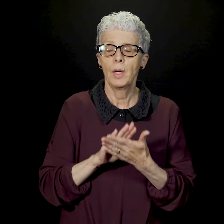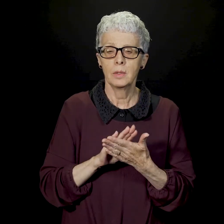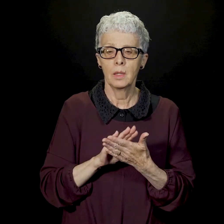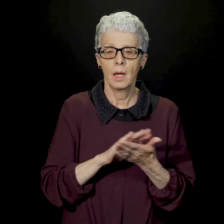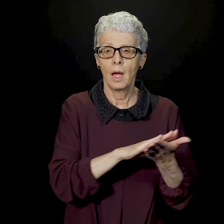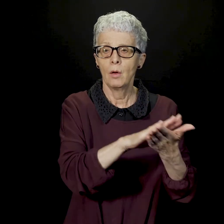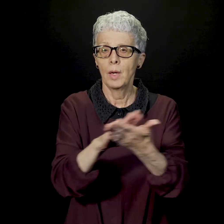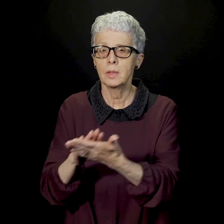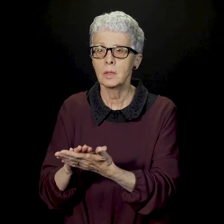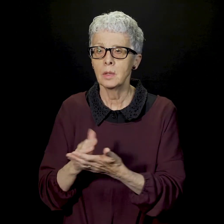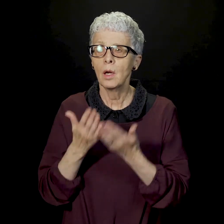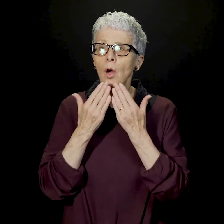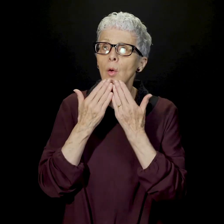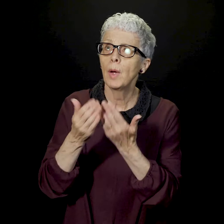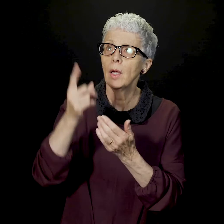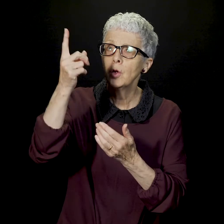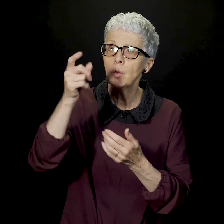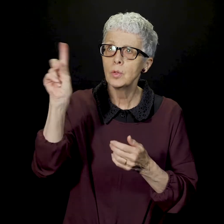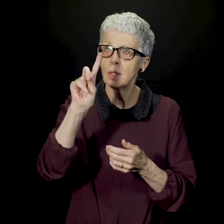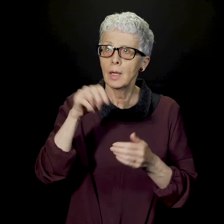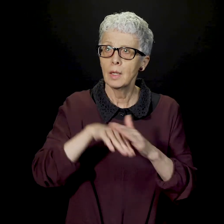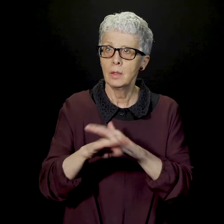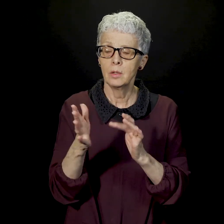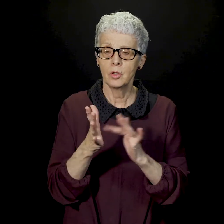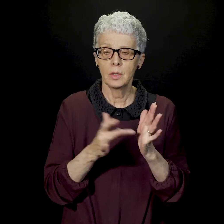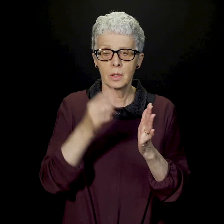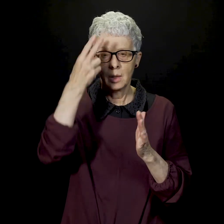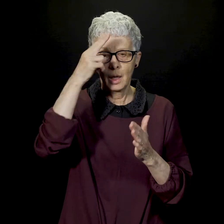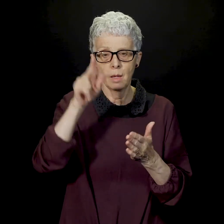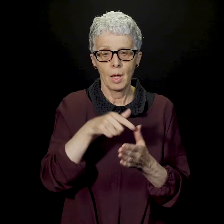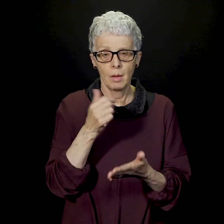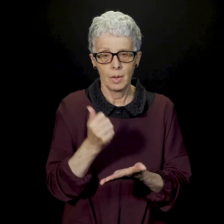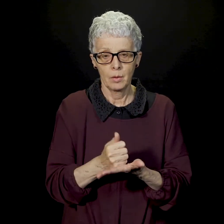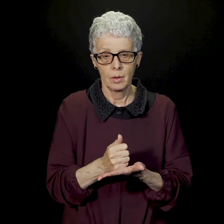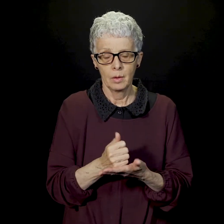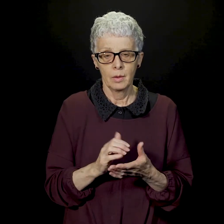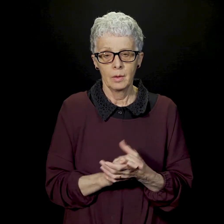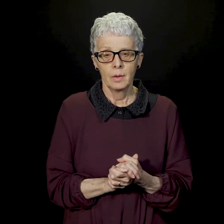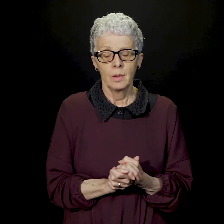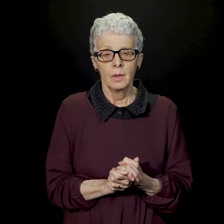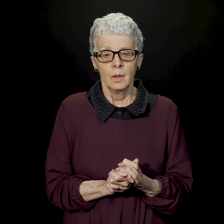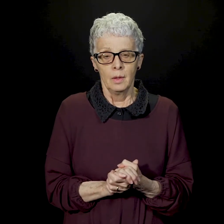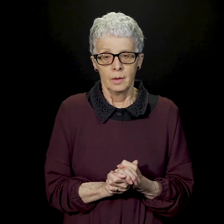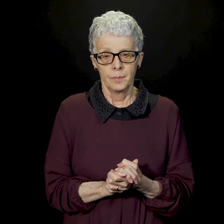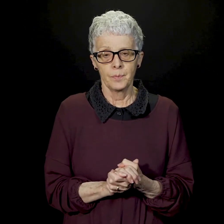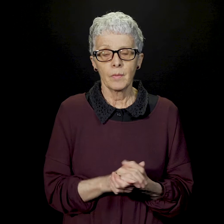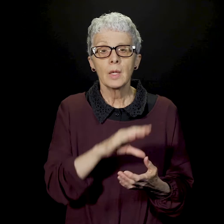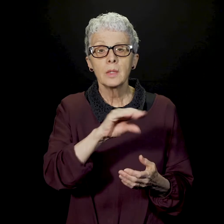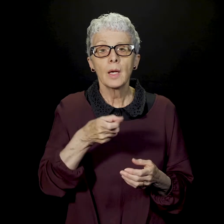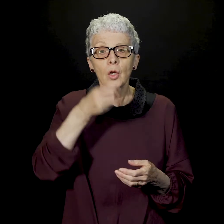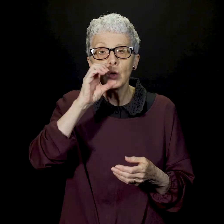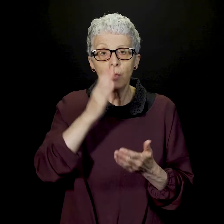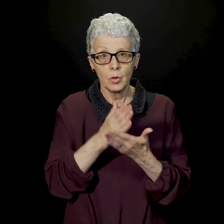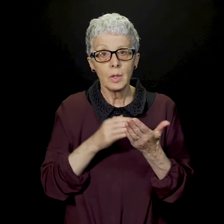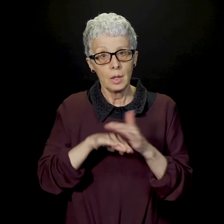be obedient to you, we pray. In Jesus' name, amen. Why don't you come up and take communion in your